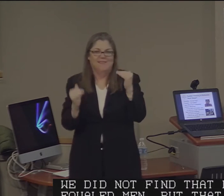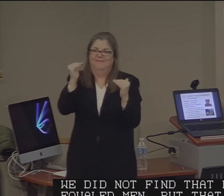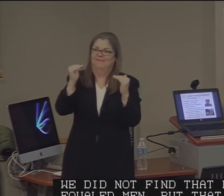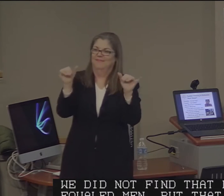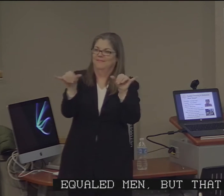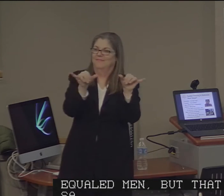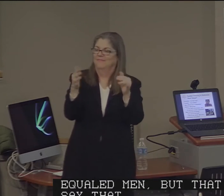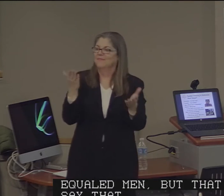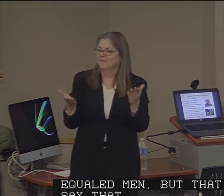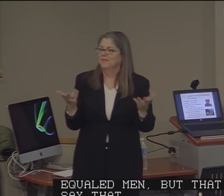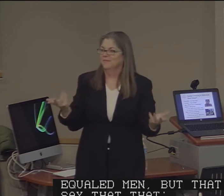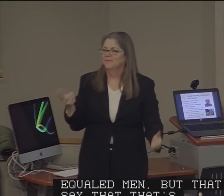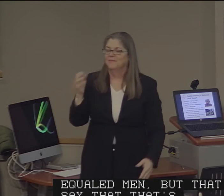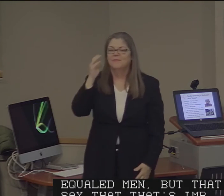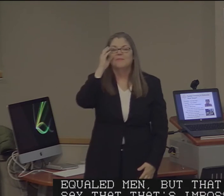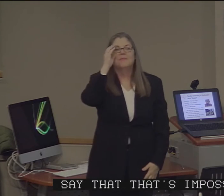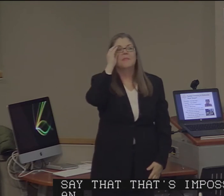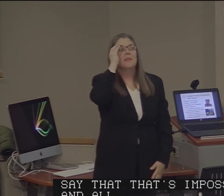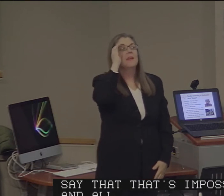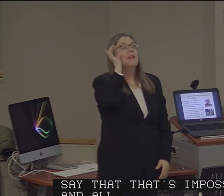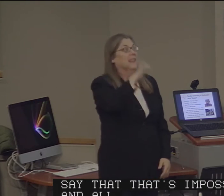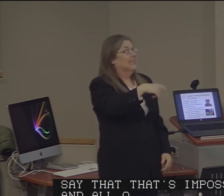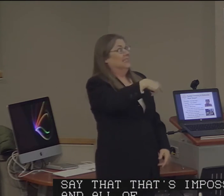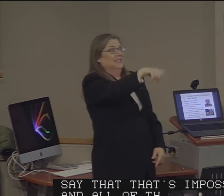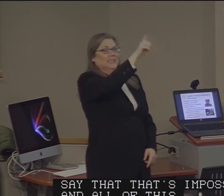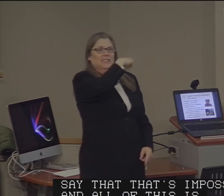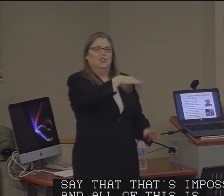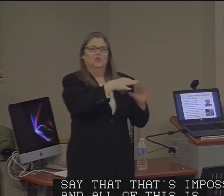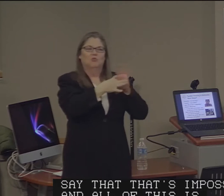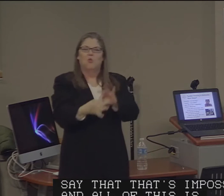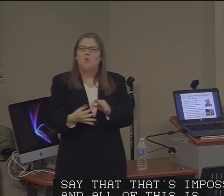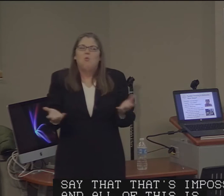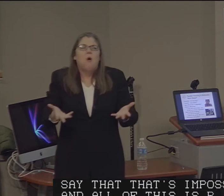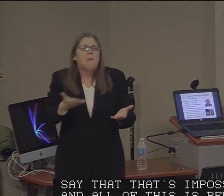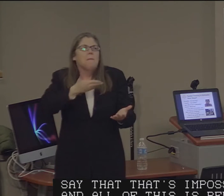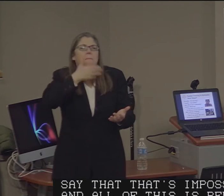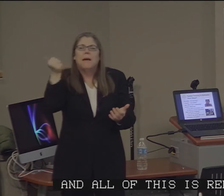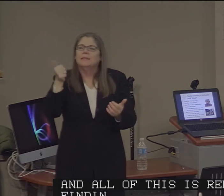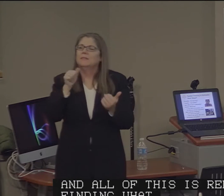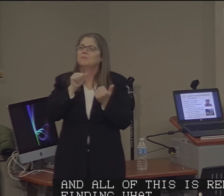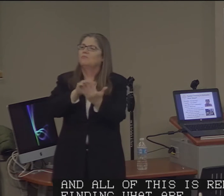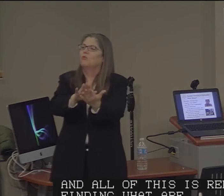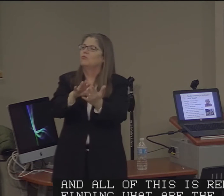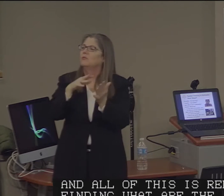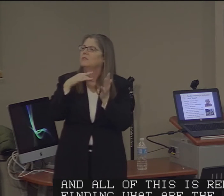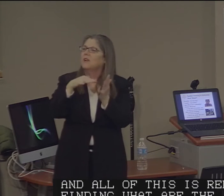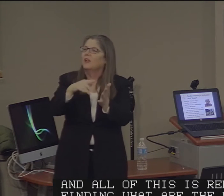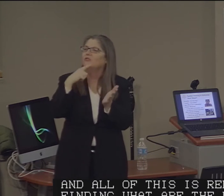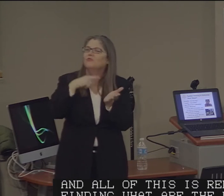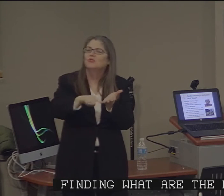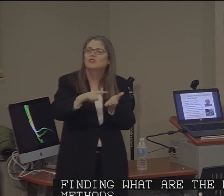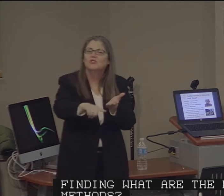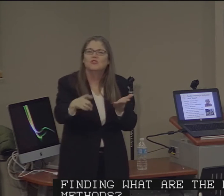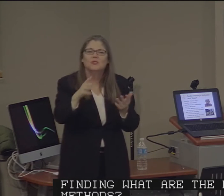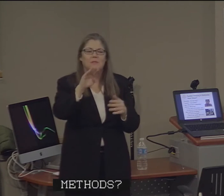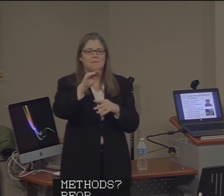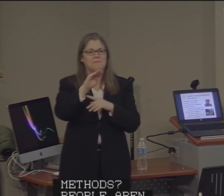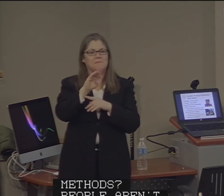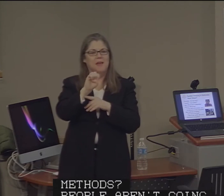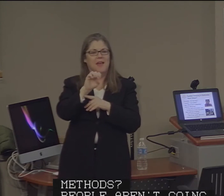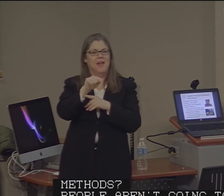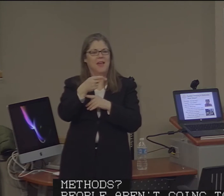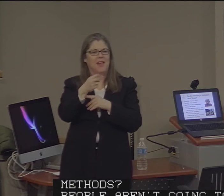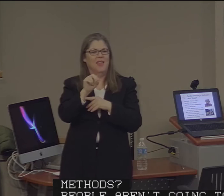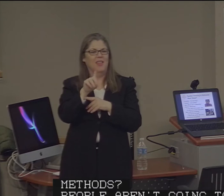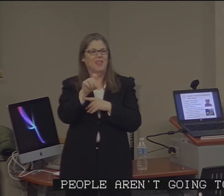And all of this is relative to finding what are the best methods. People aren't going to do anything that's boring, so how